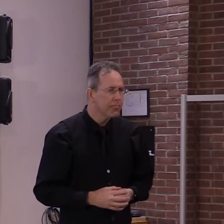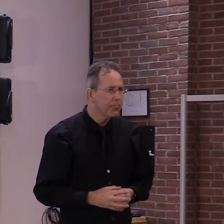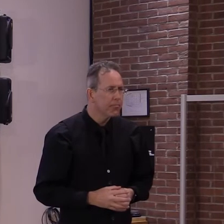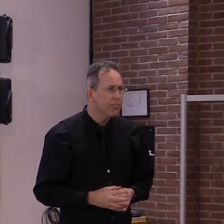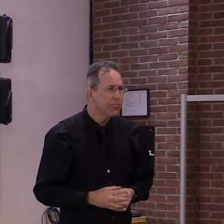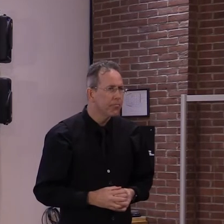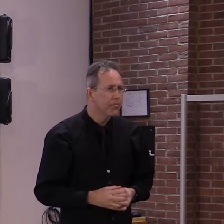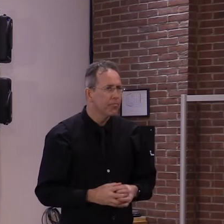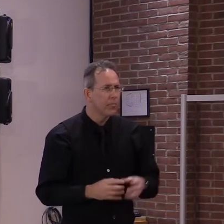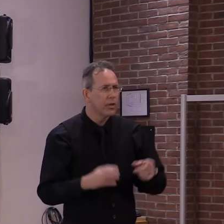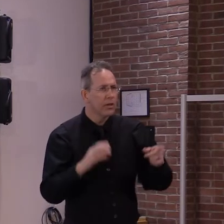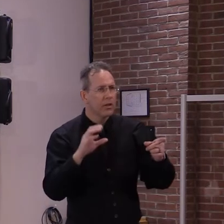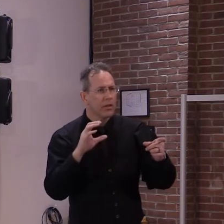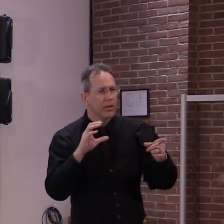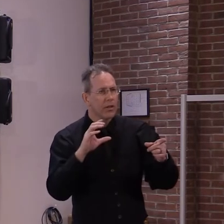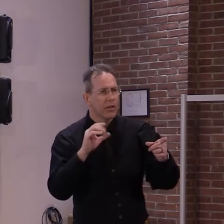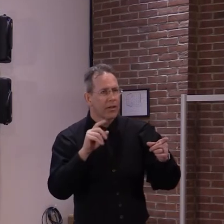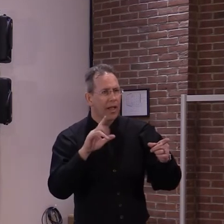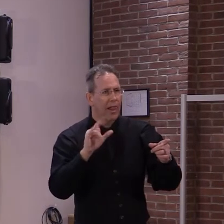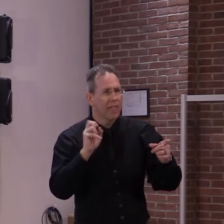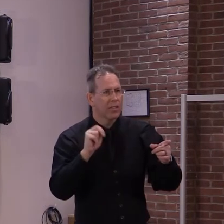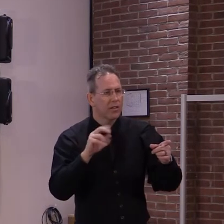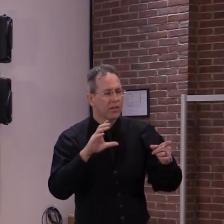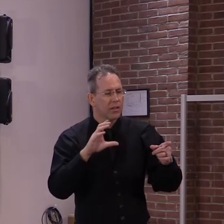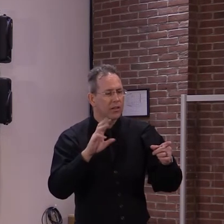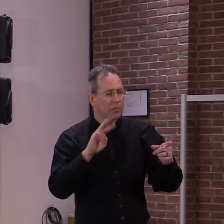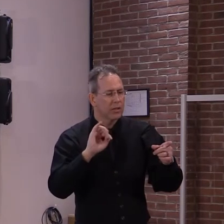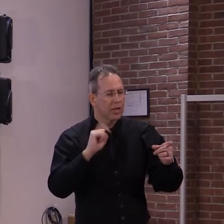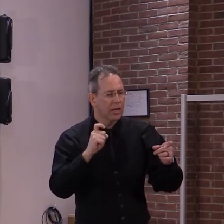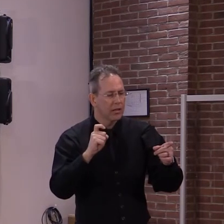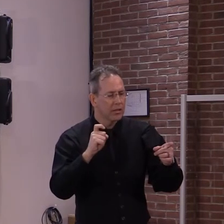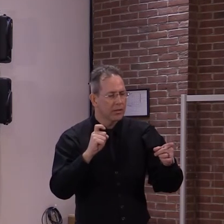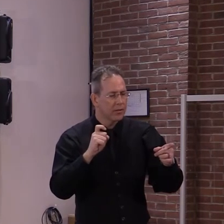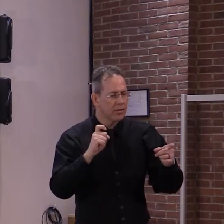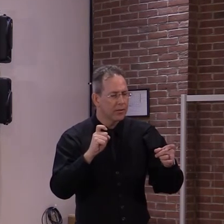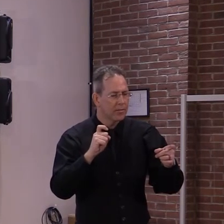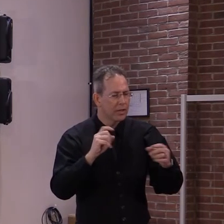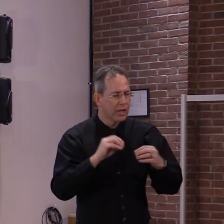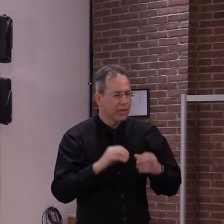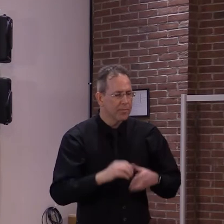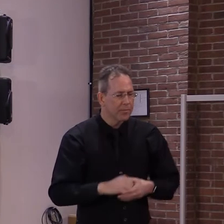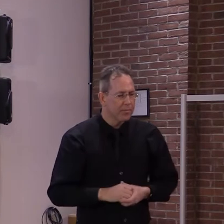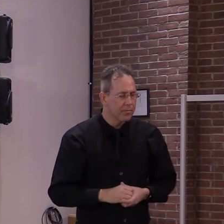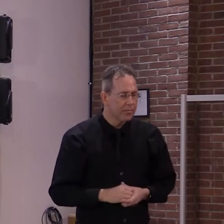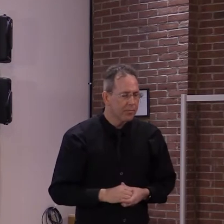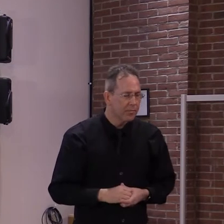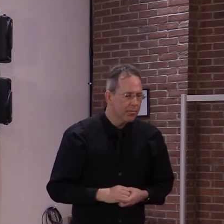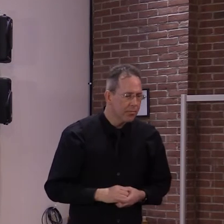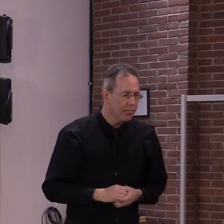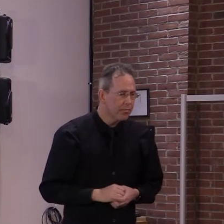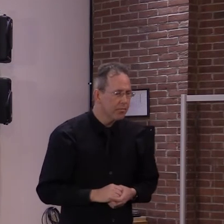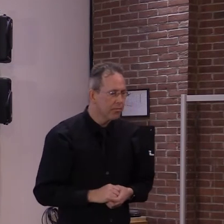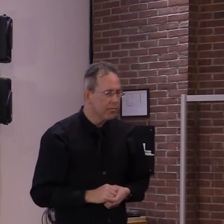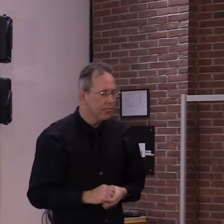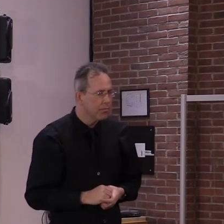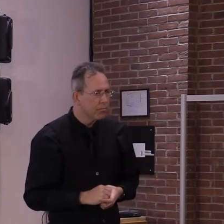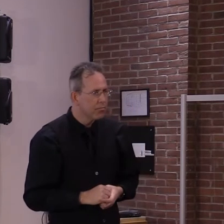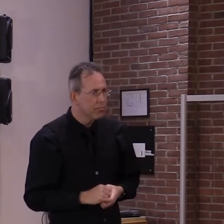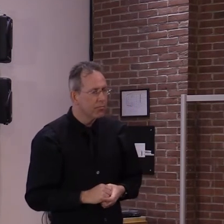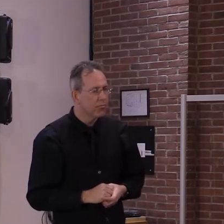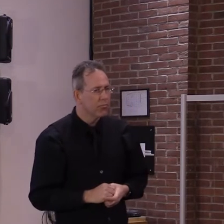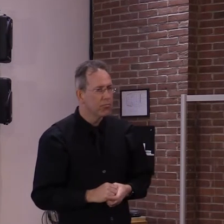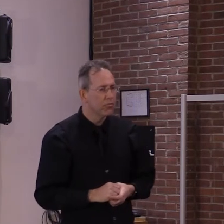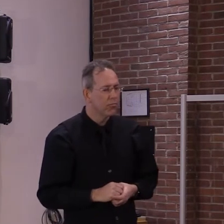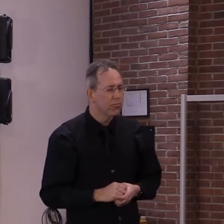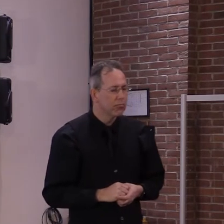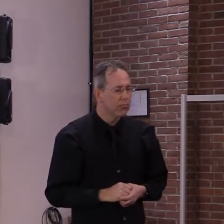70 plus so far um i mean what what do you need to see um from from that age banding until you you open